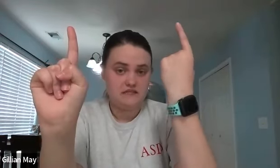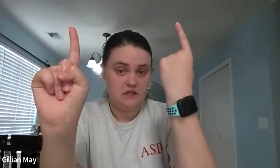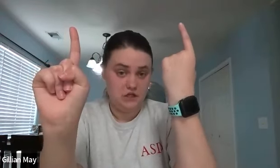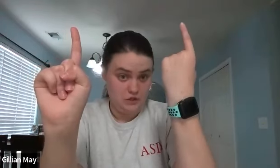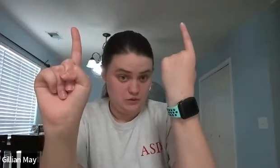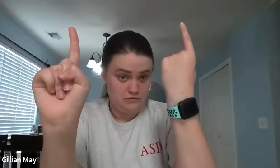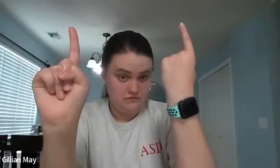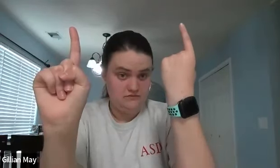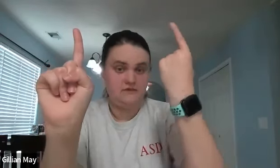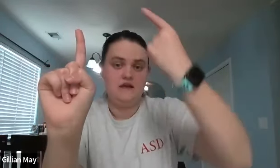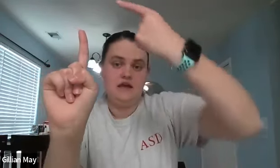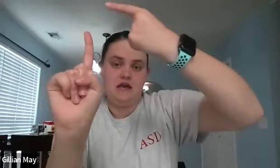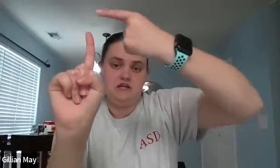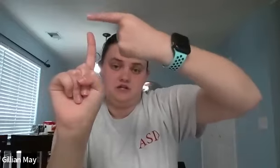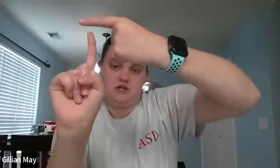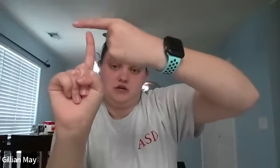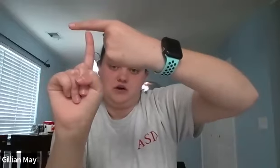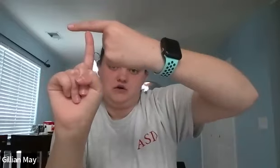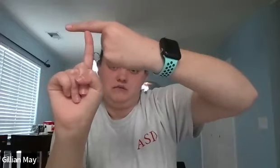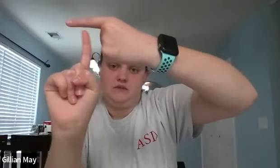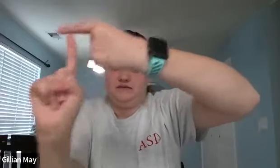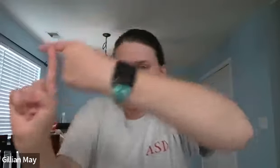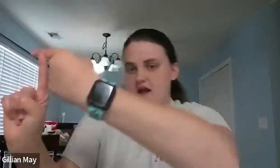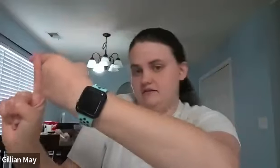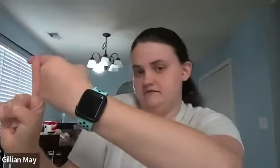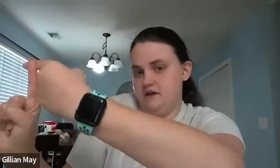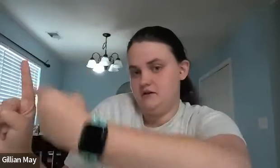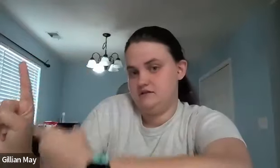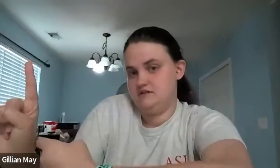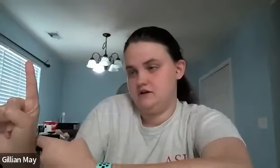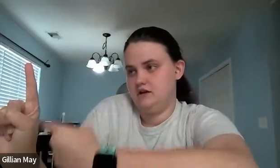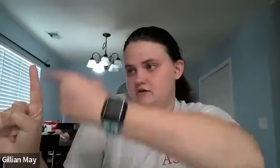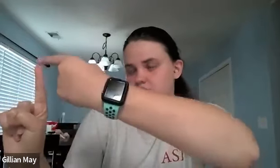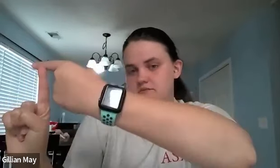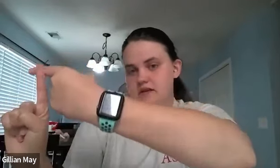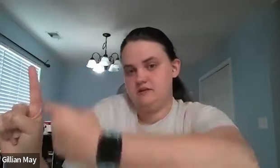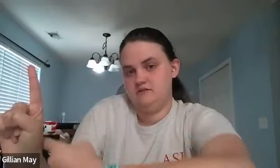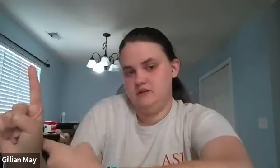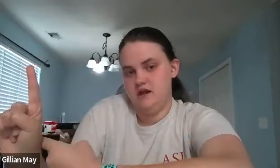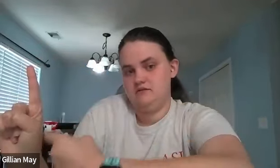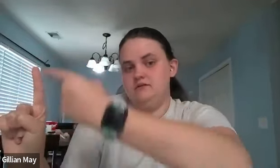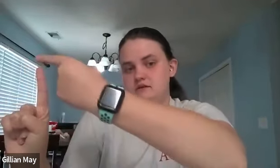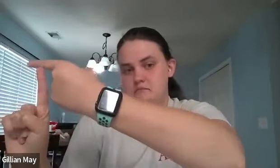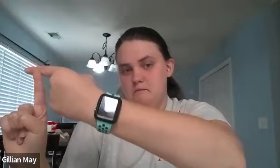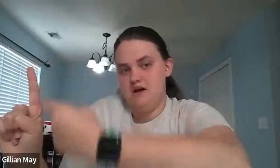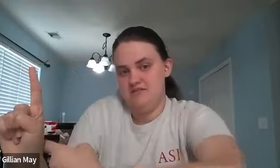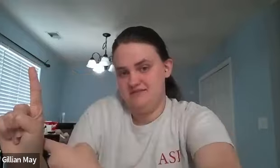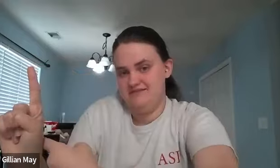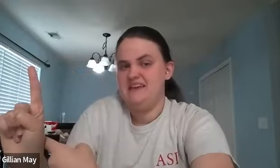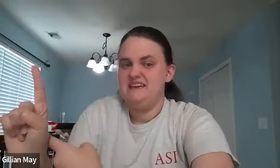facing you, and you're going to go like the back of the fingers are going to go across the back. Yeah. Month.